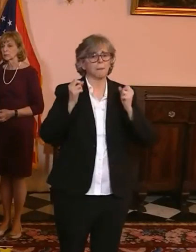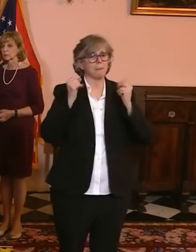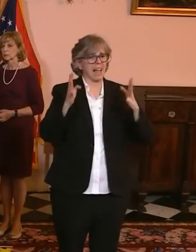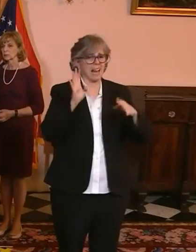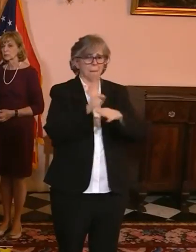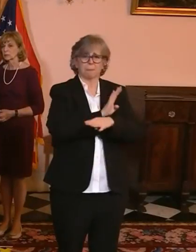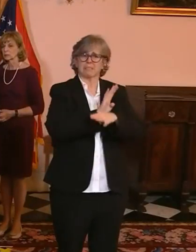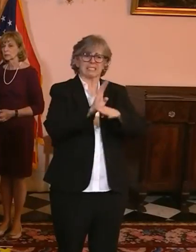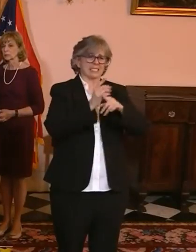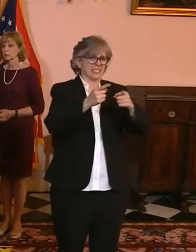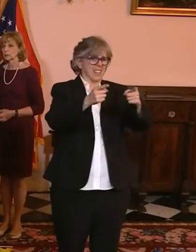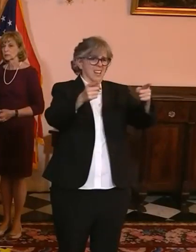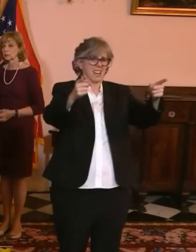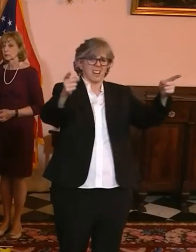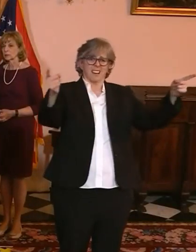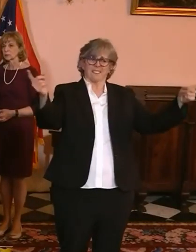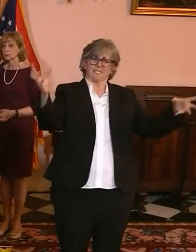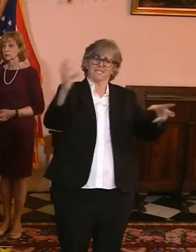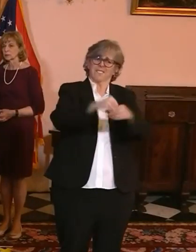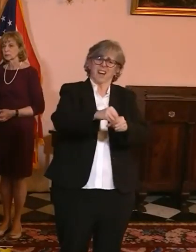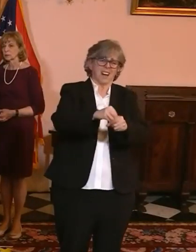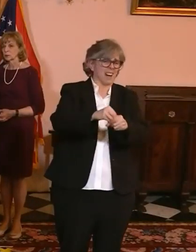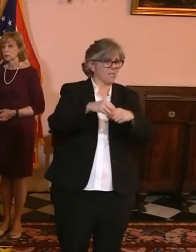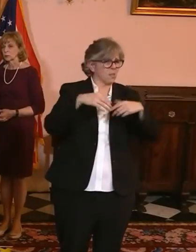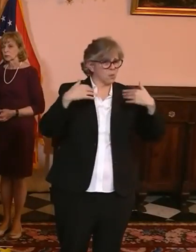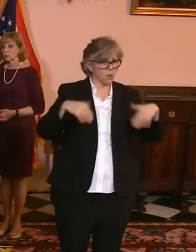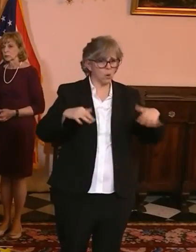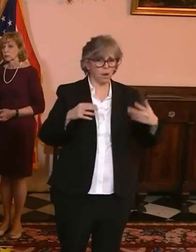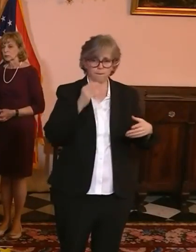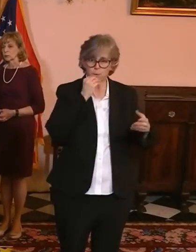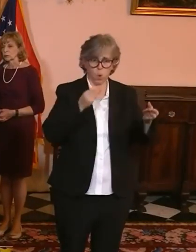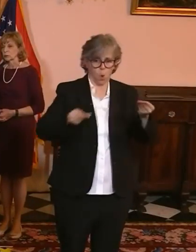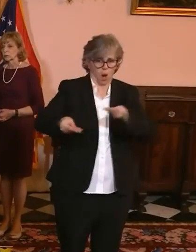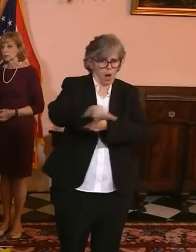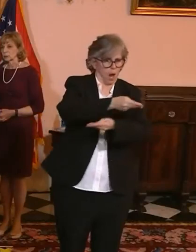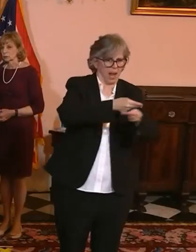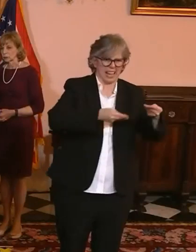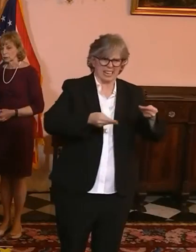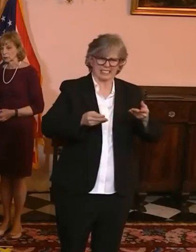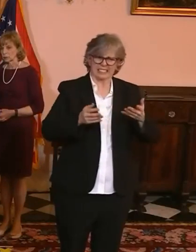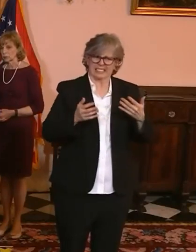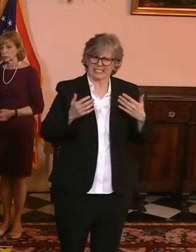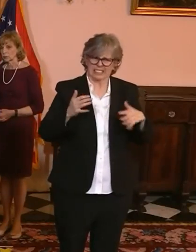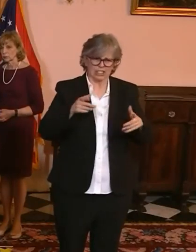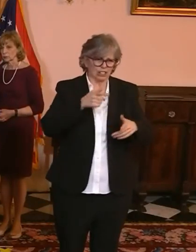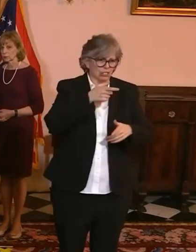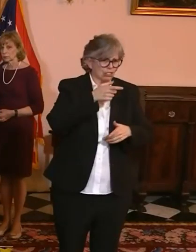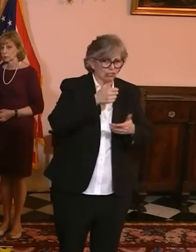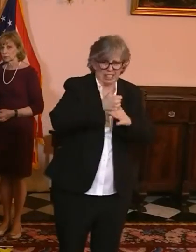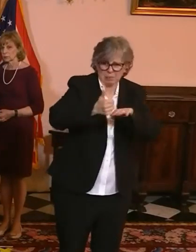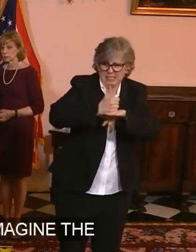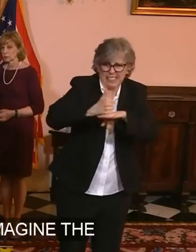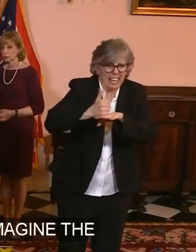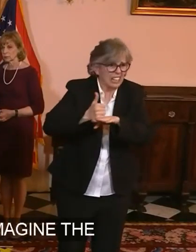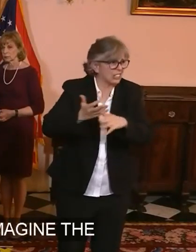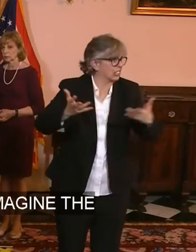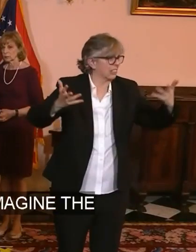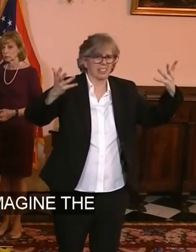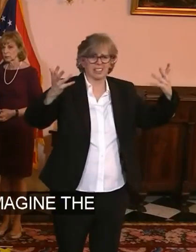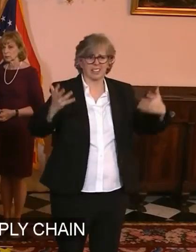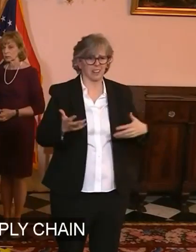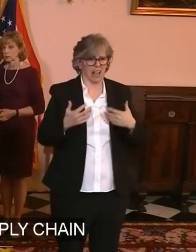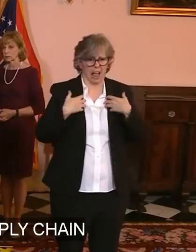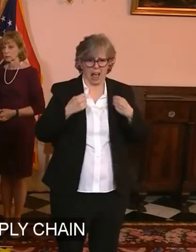in the supply chain for food, transportation, health care services and products, and we want